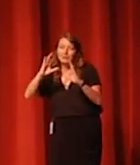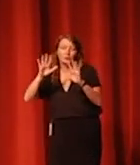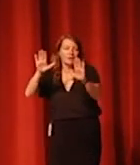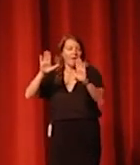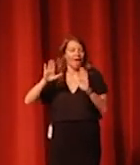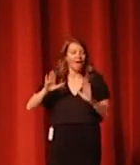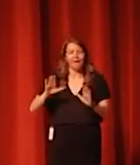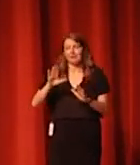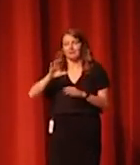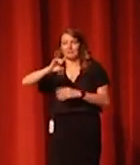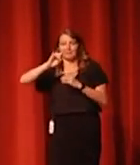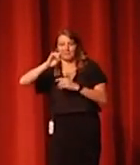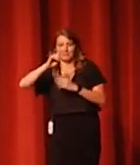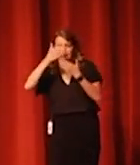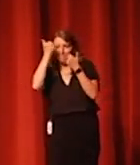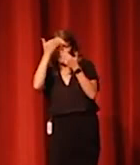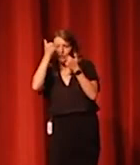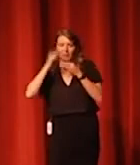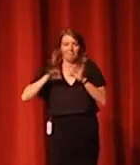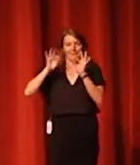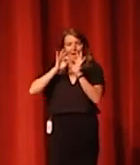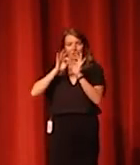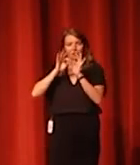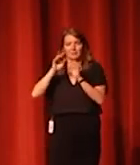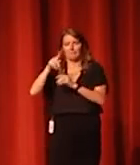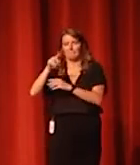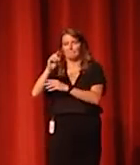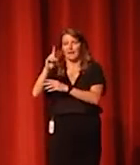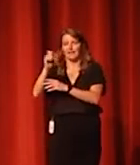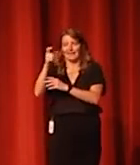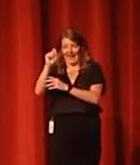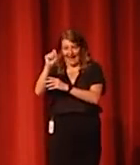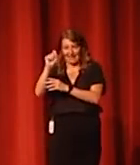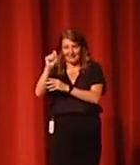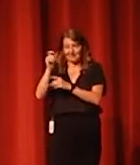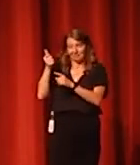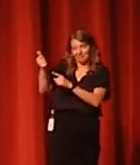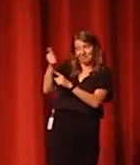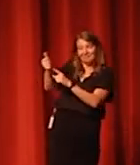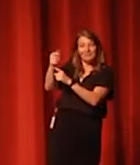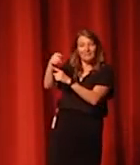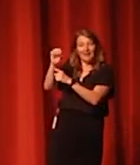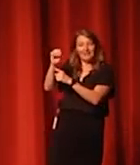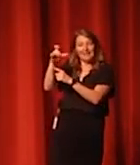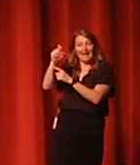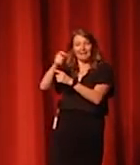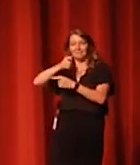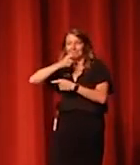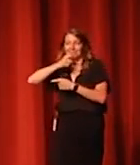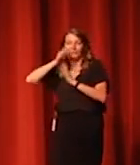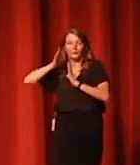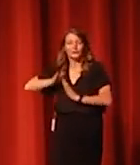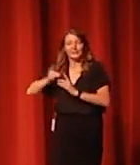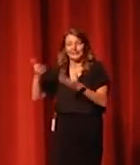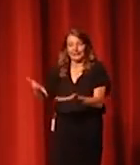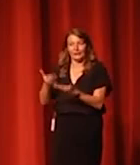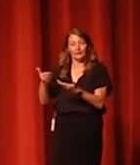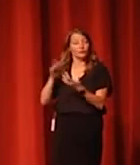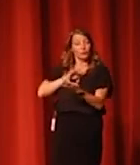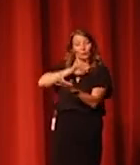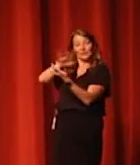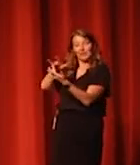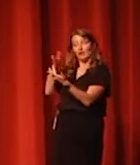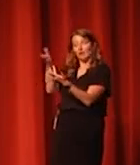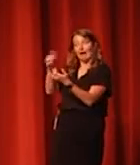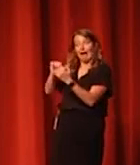Matters podcast. Dr. Nate Chin, the host of that incredible podcast, is here. Reach out to us about other ways that you can get involved. Again,